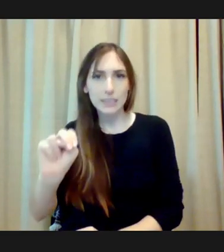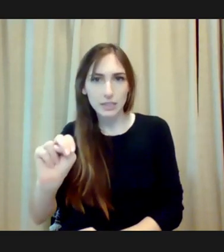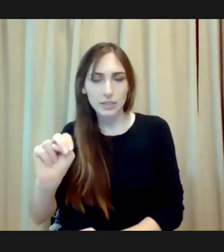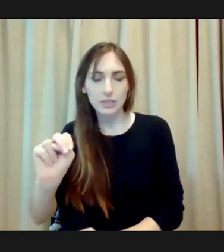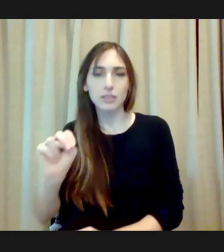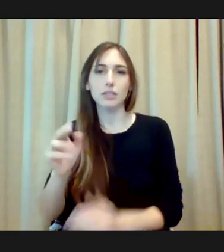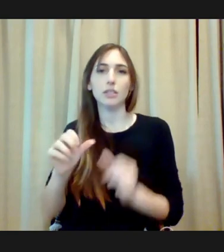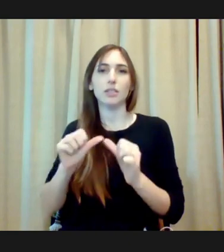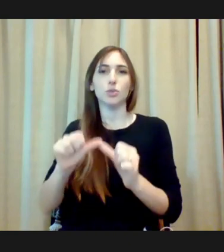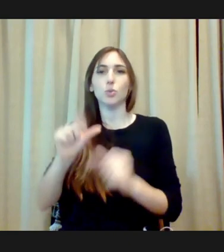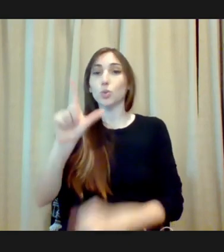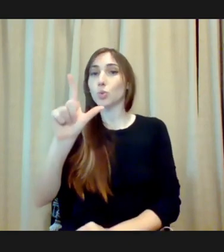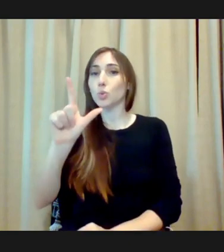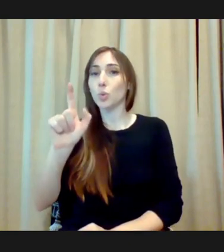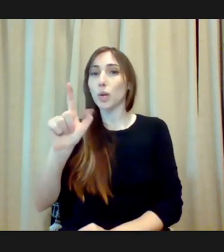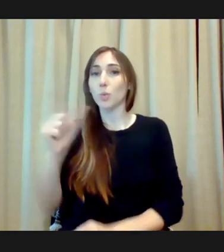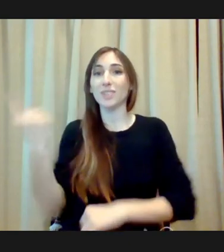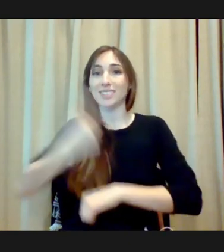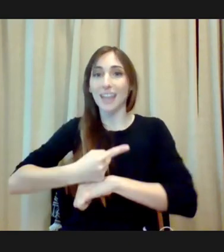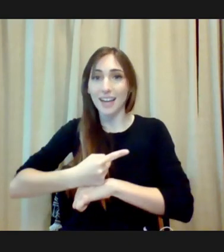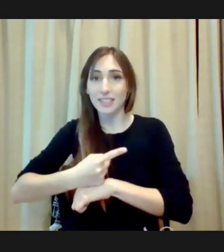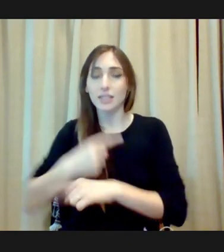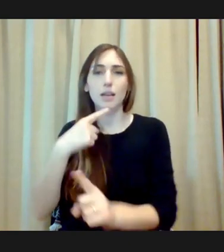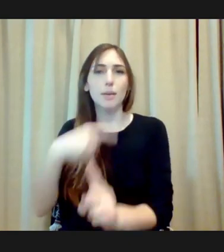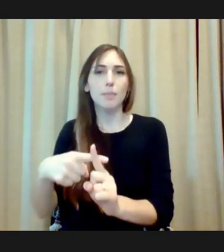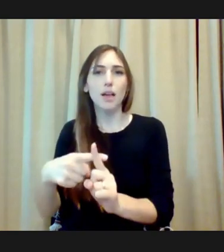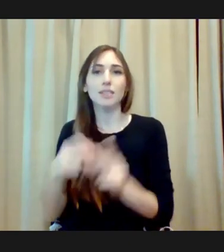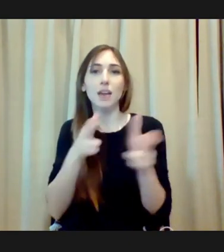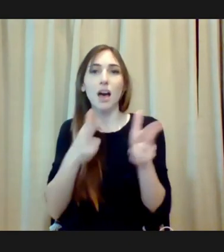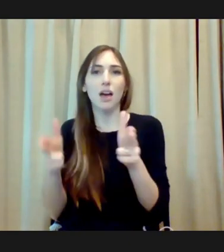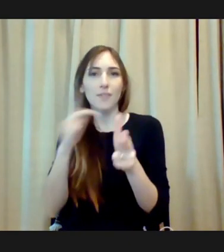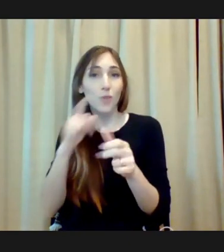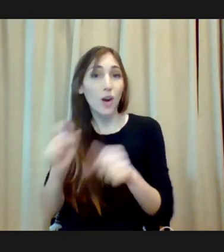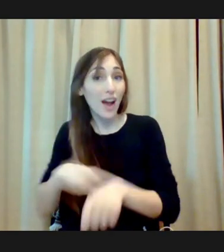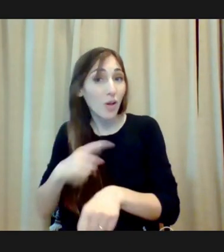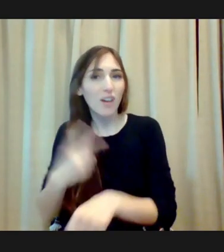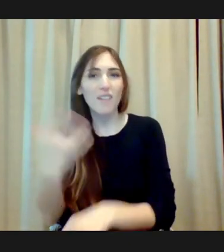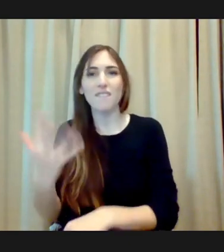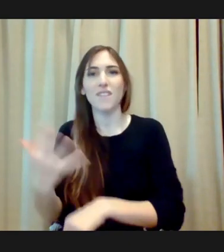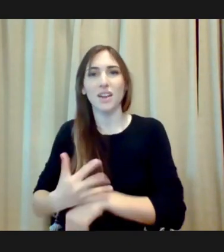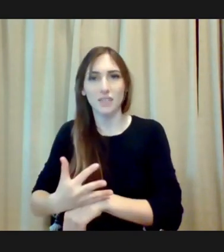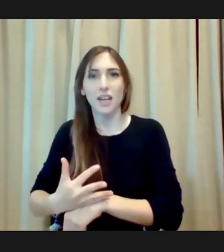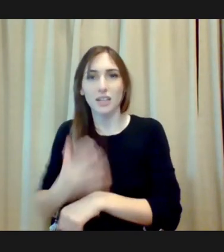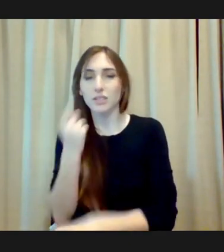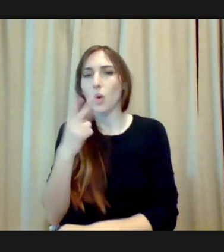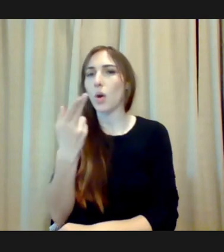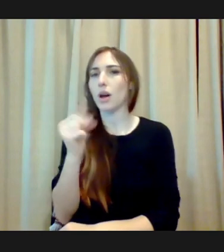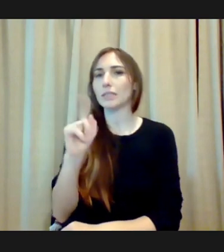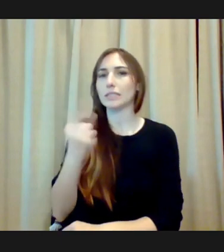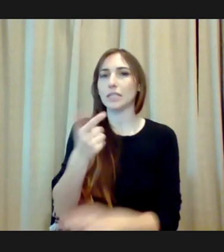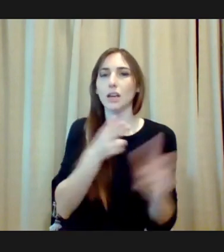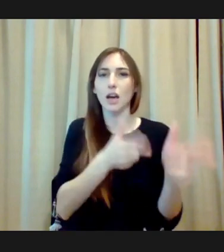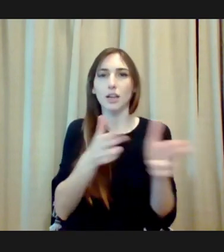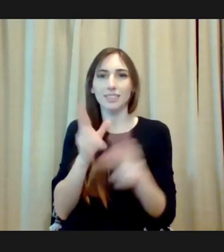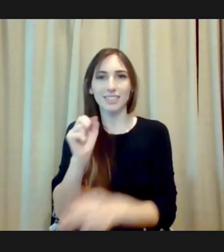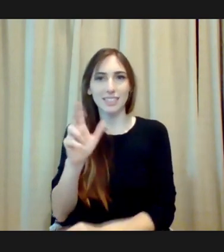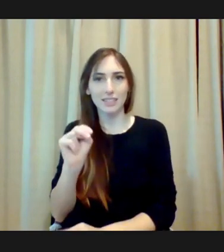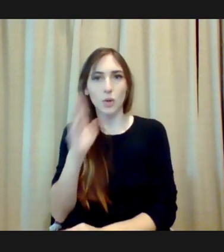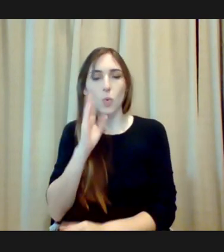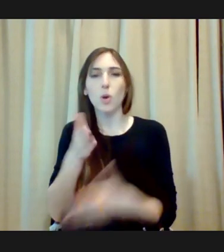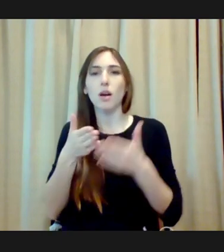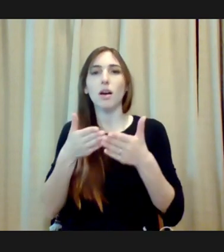will also have a 5-day hunt. And the hunting season will allow a 5 wolf bag limit per